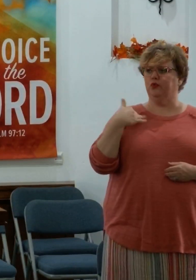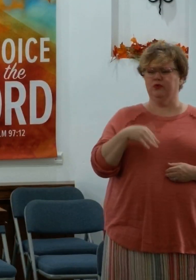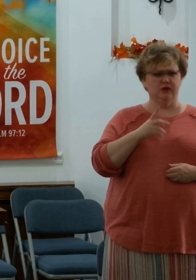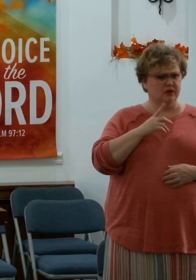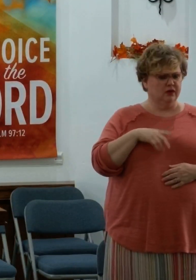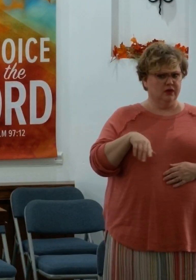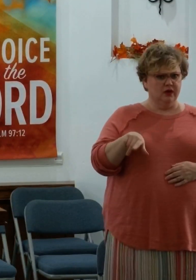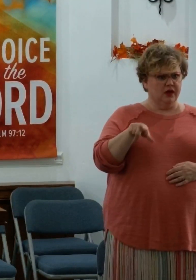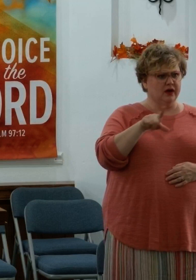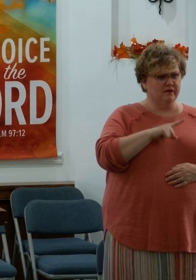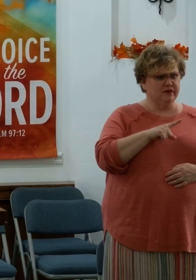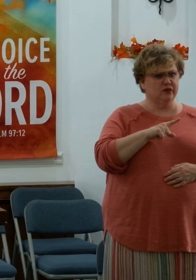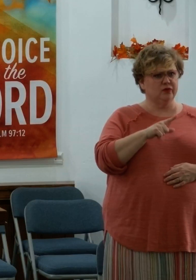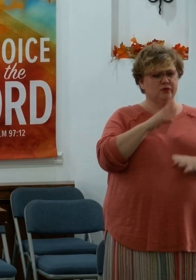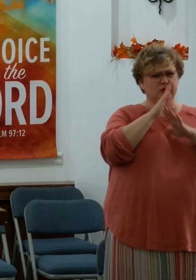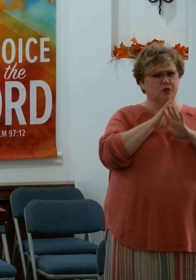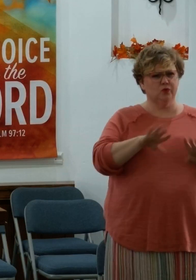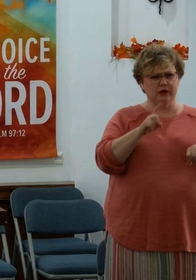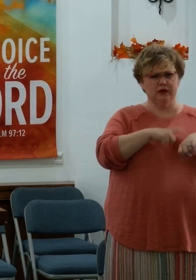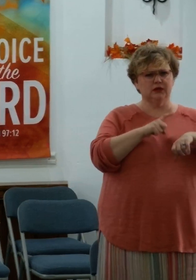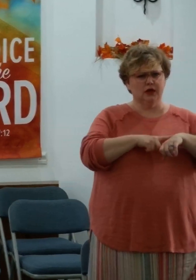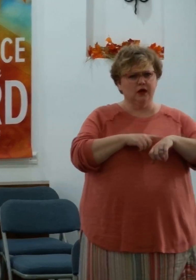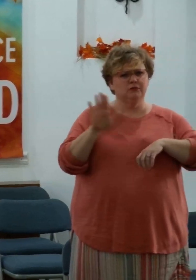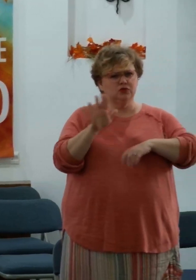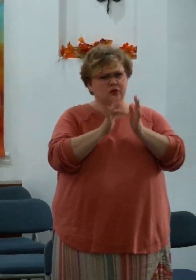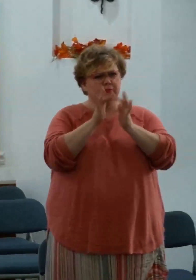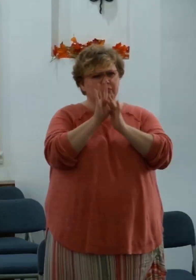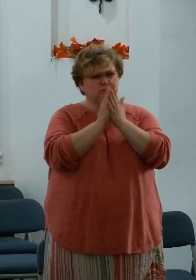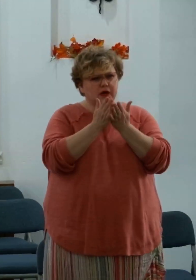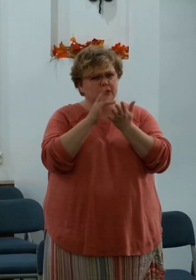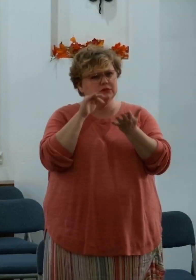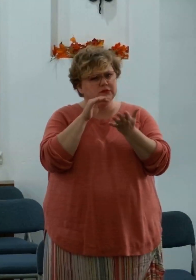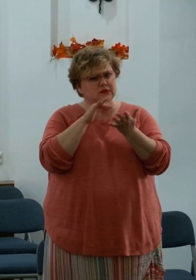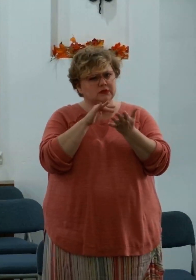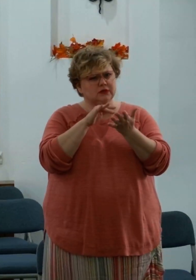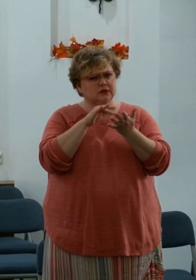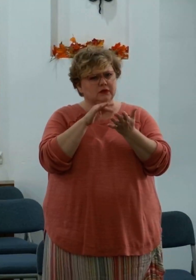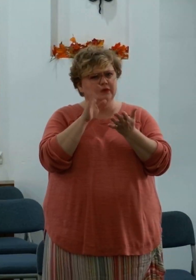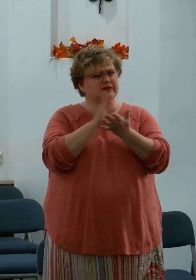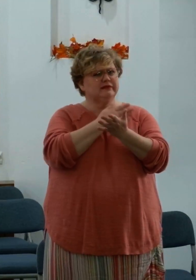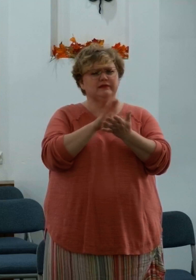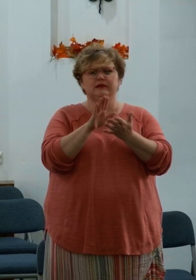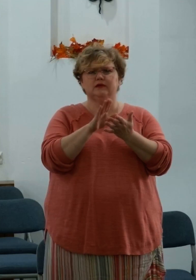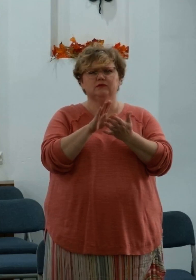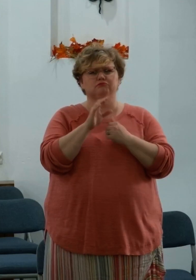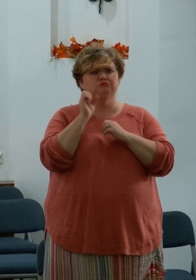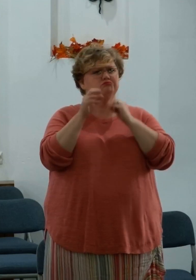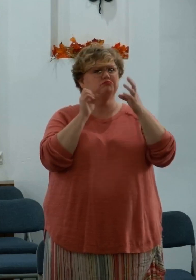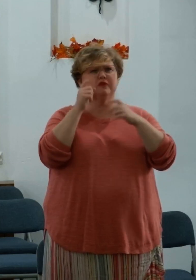ever in the quiet time, in your Bible study, in quiet time with God, you ever just sang that song, recorded to the